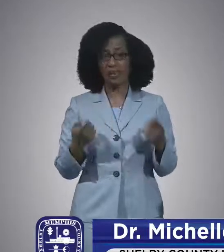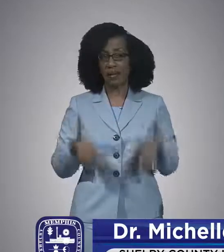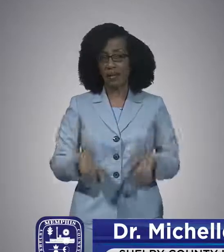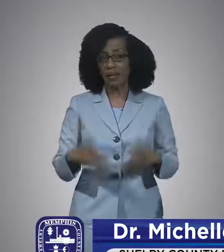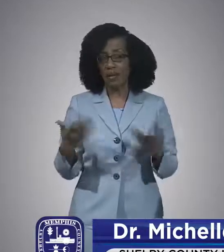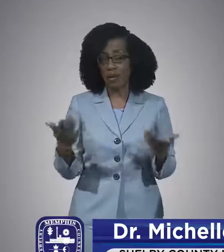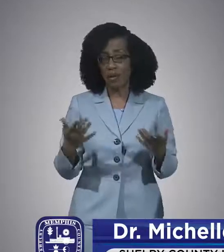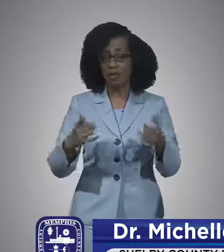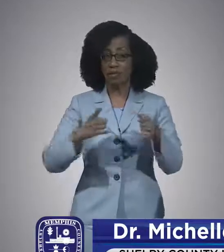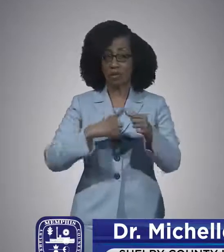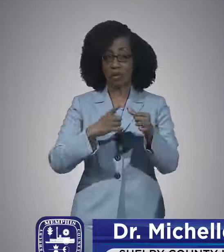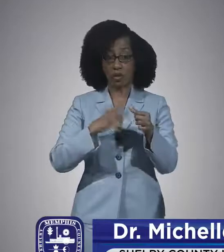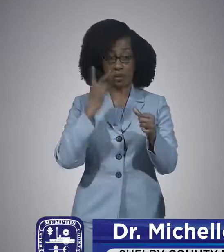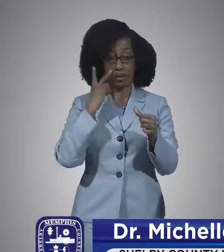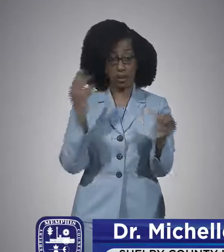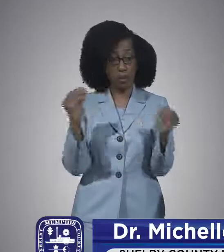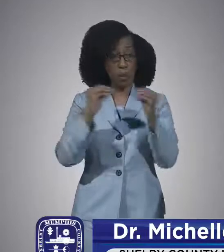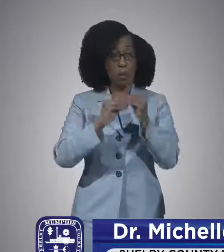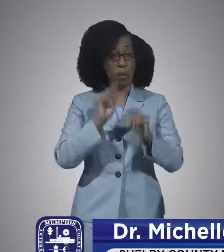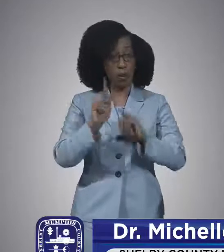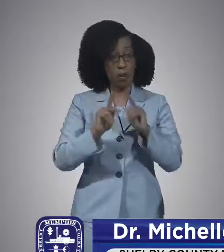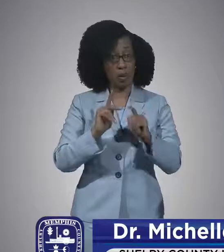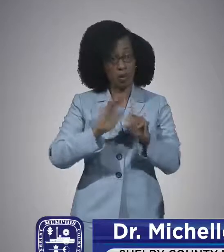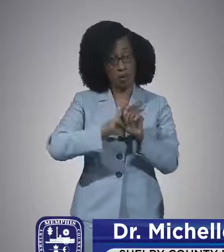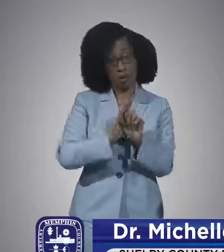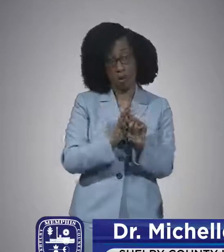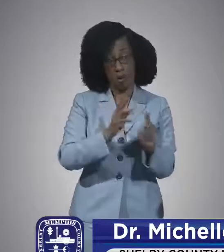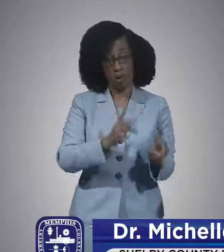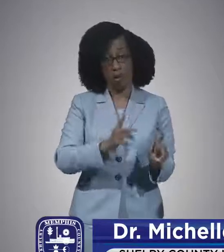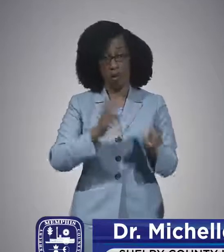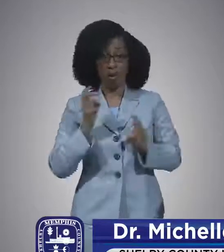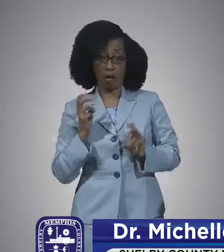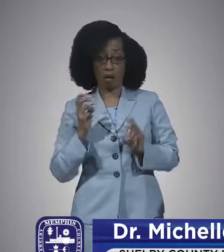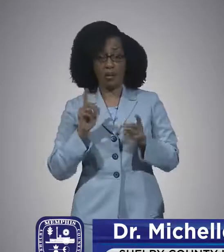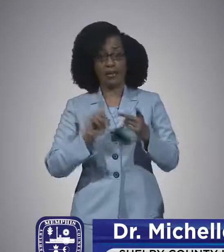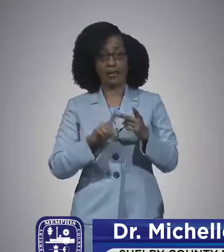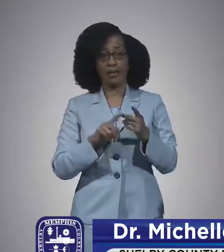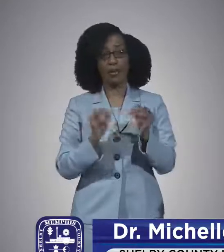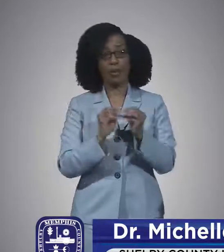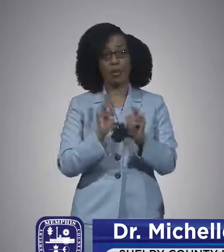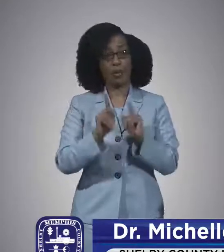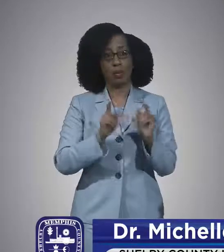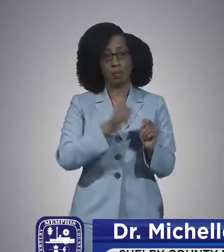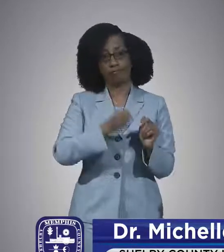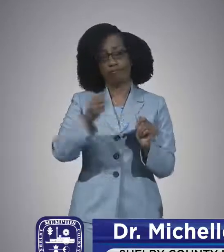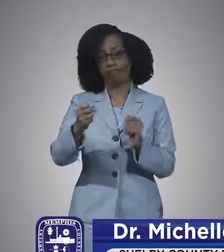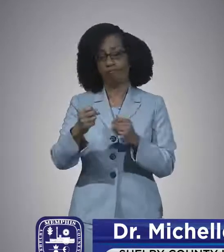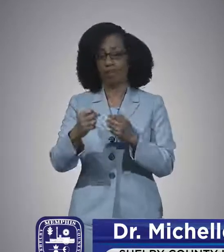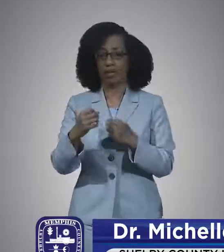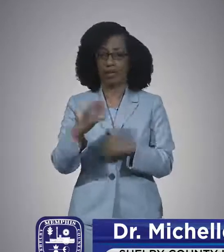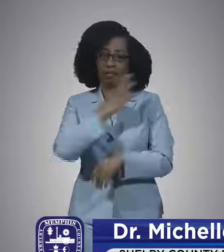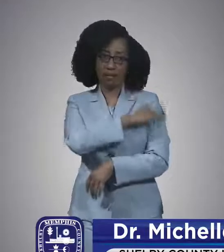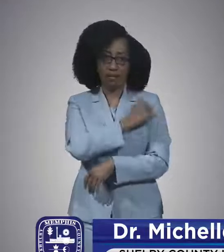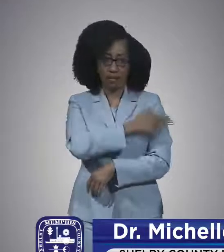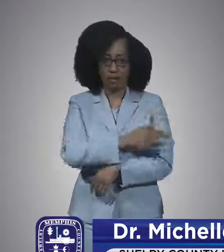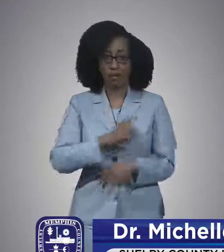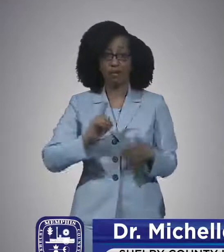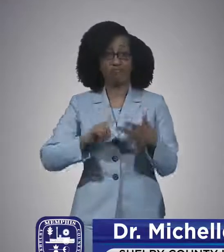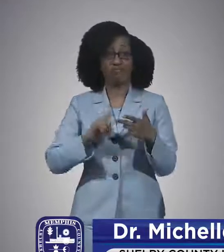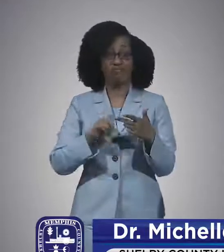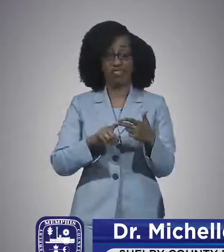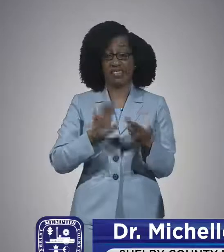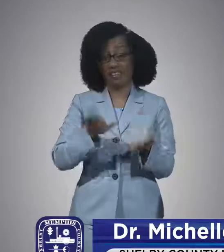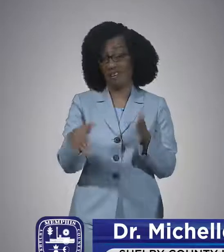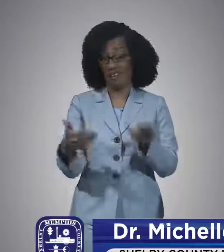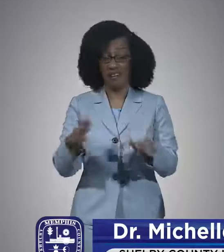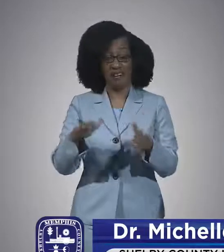we see an increase in cases, then we see an increase in hospitalizations, and then we see an increase in deaths.